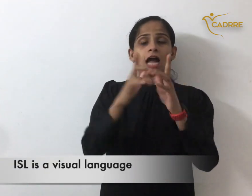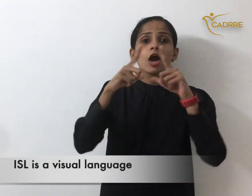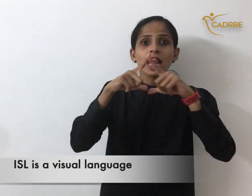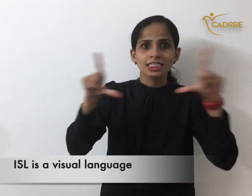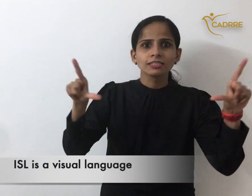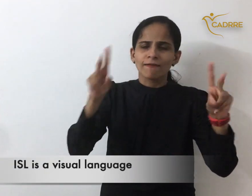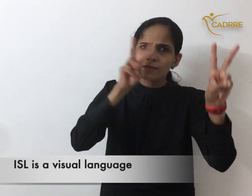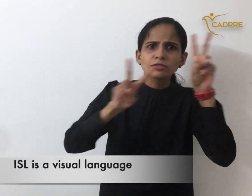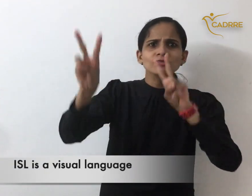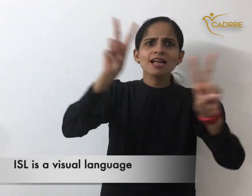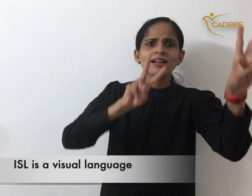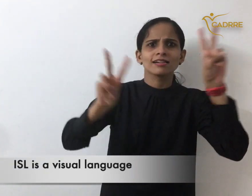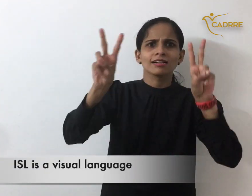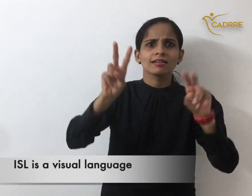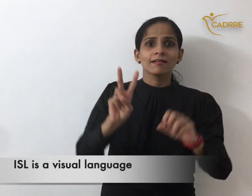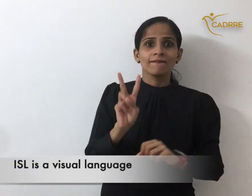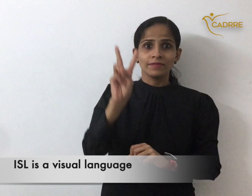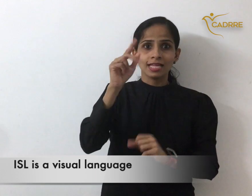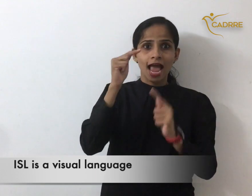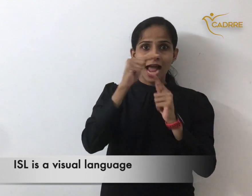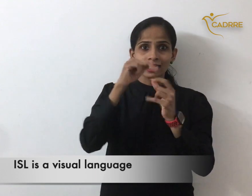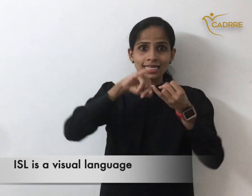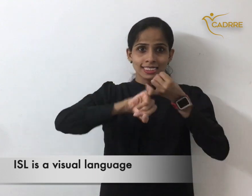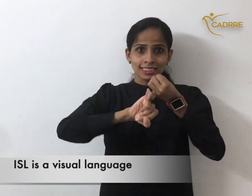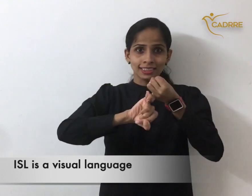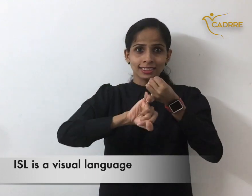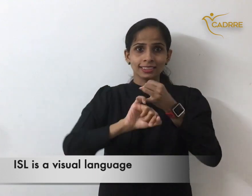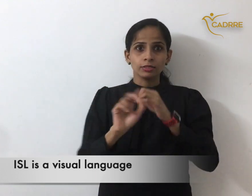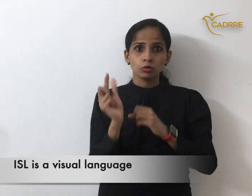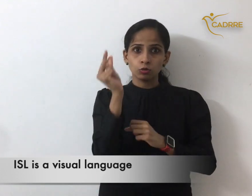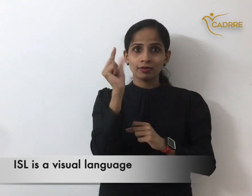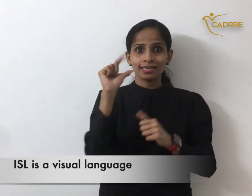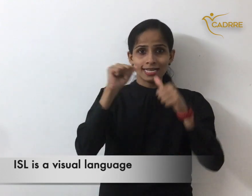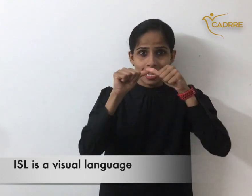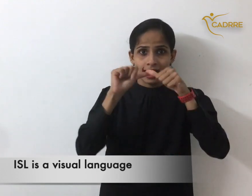is a visual language.